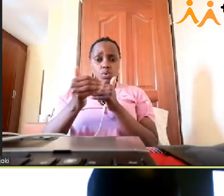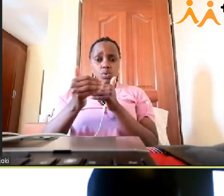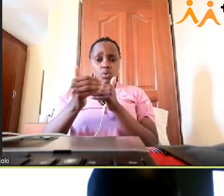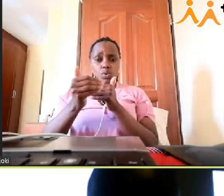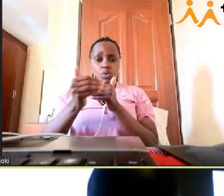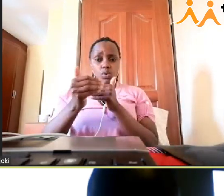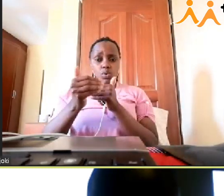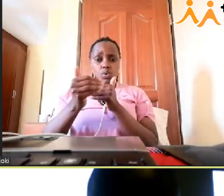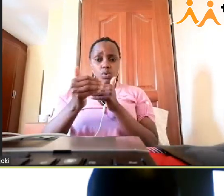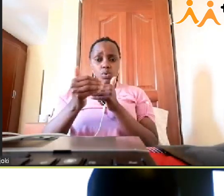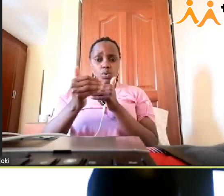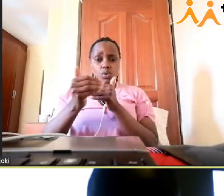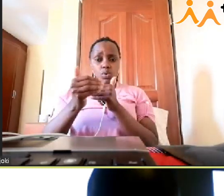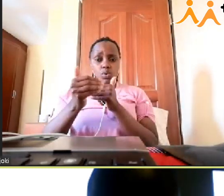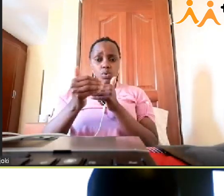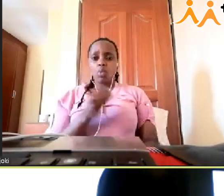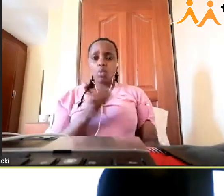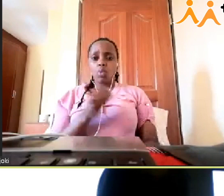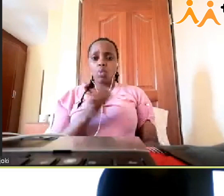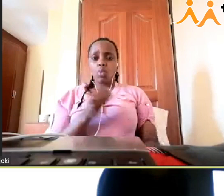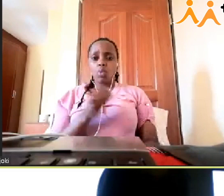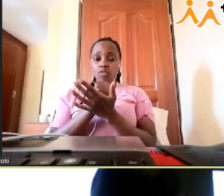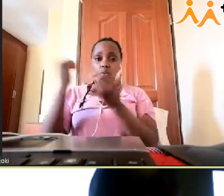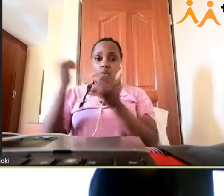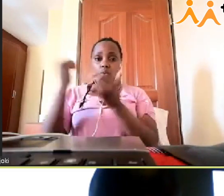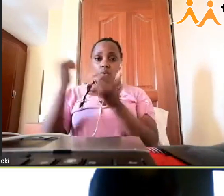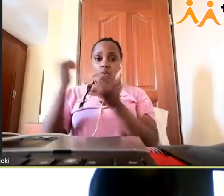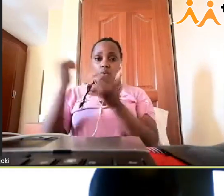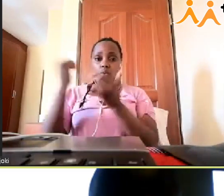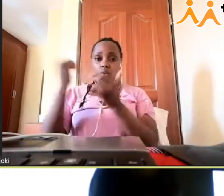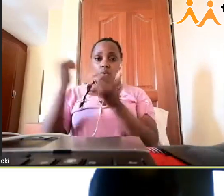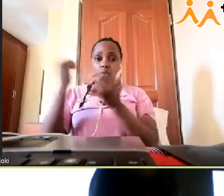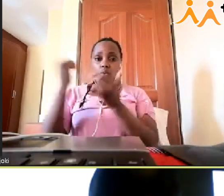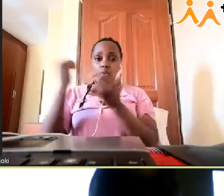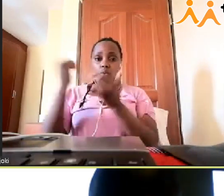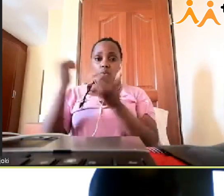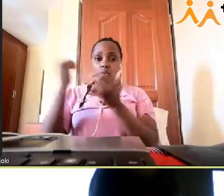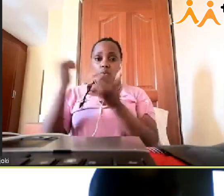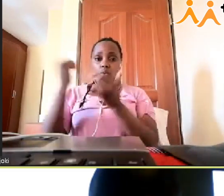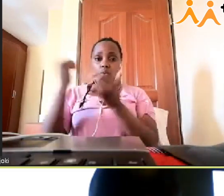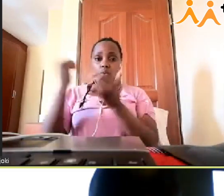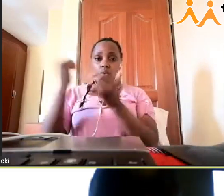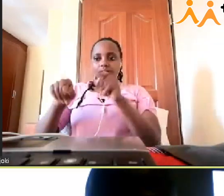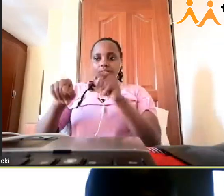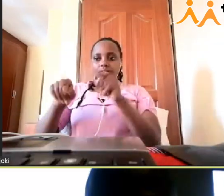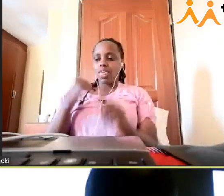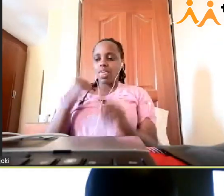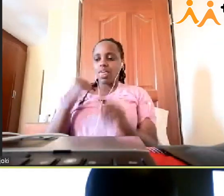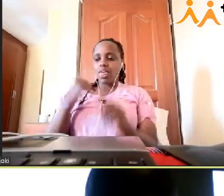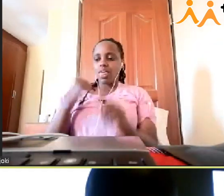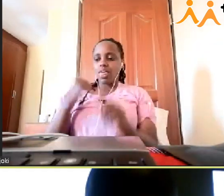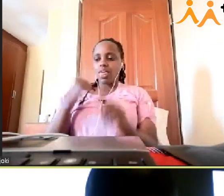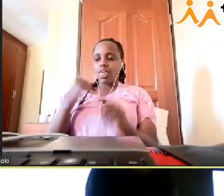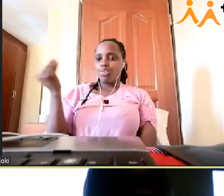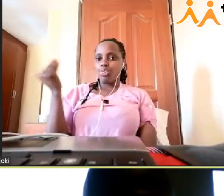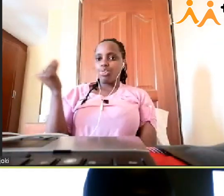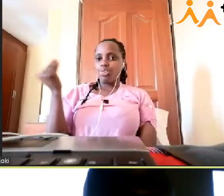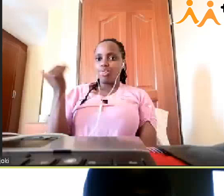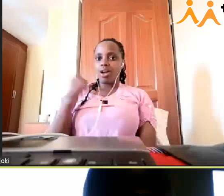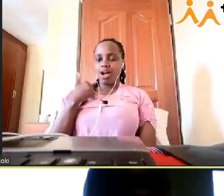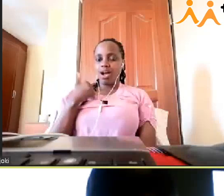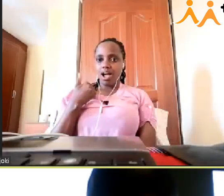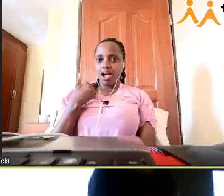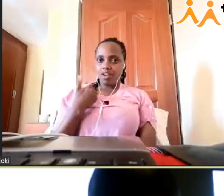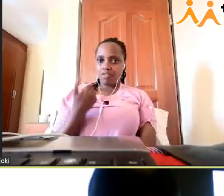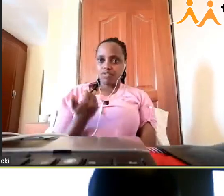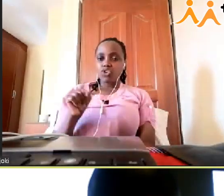information with the Botswana Statistics Office. We invited them to be part of the process, where they also made presentations, where